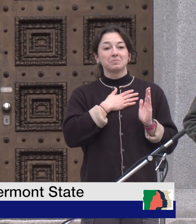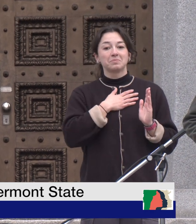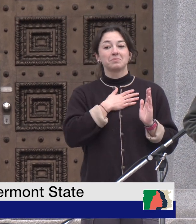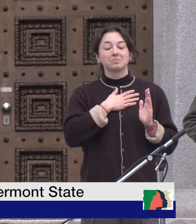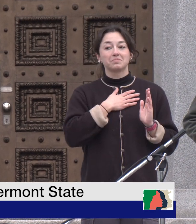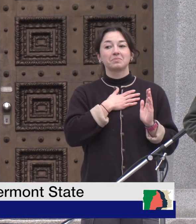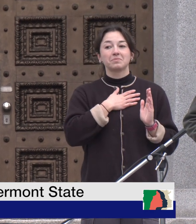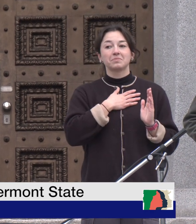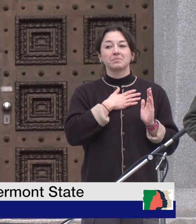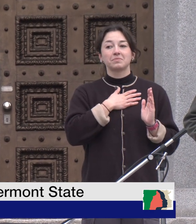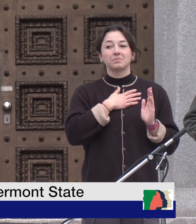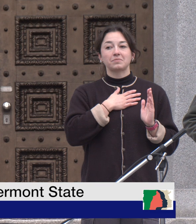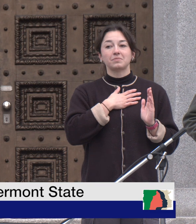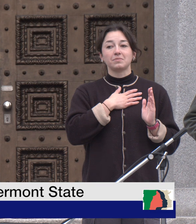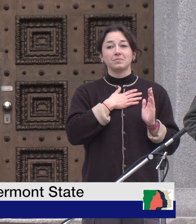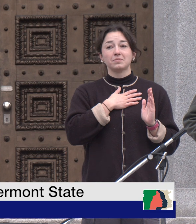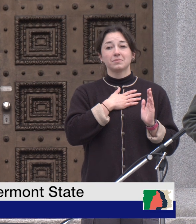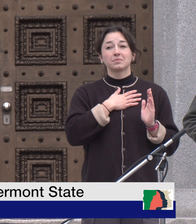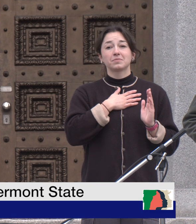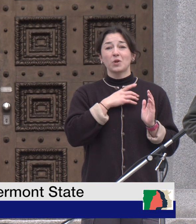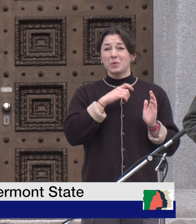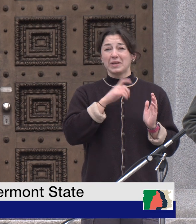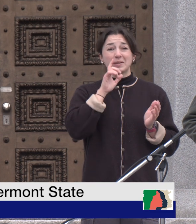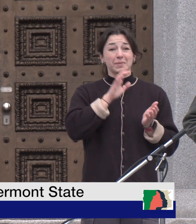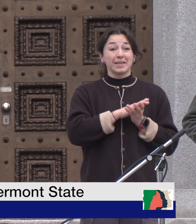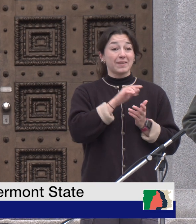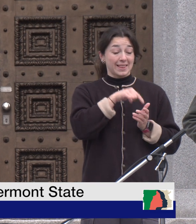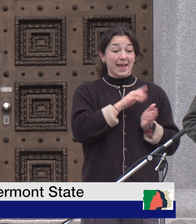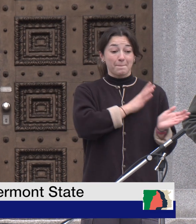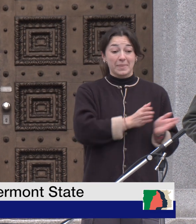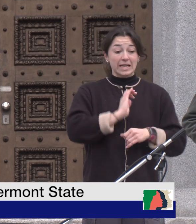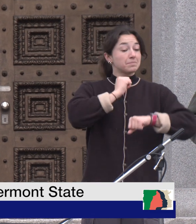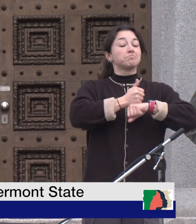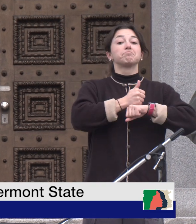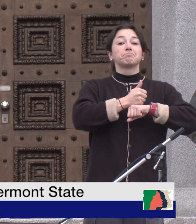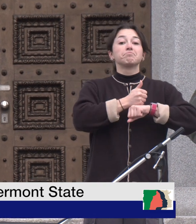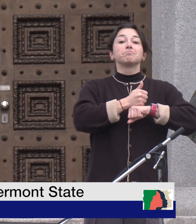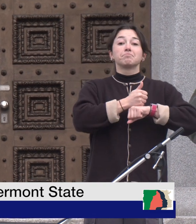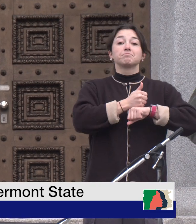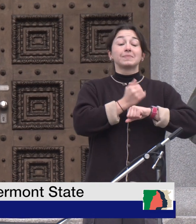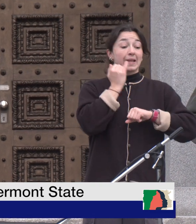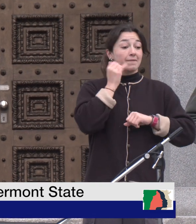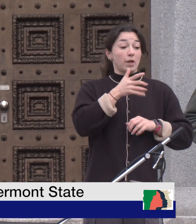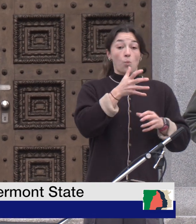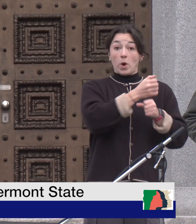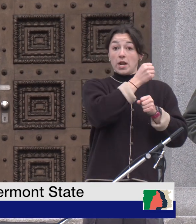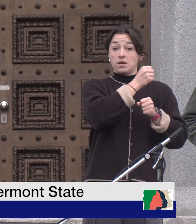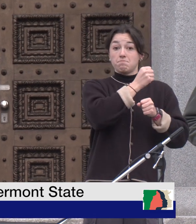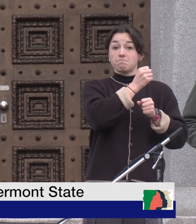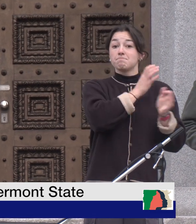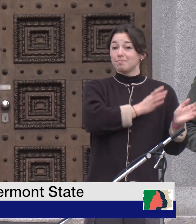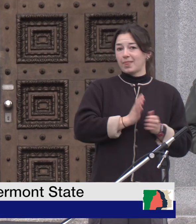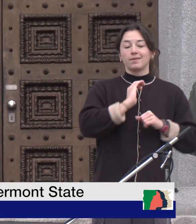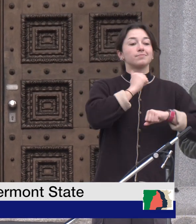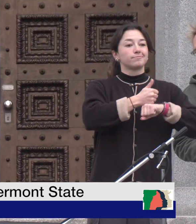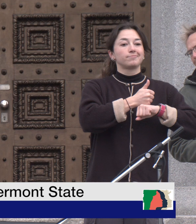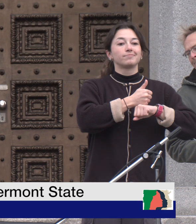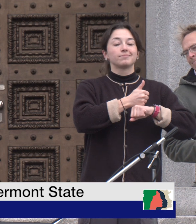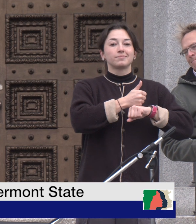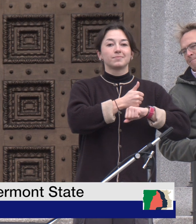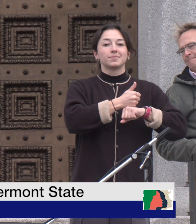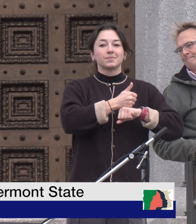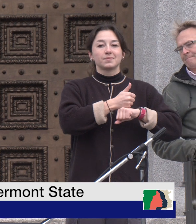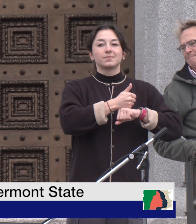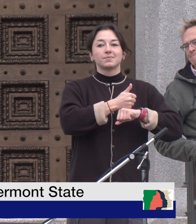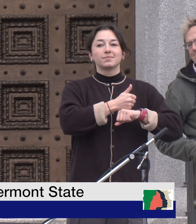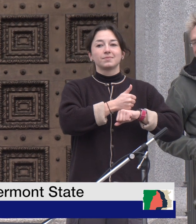to believe that he means it. If he, God forbid, wins,